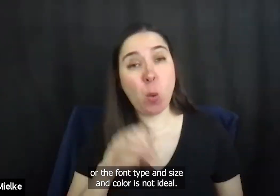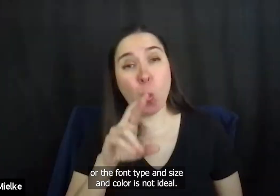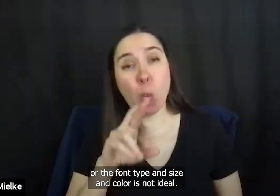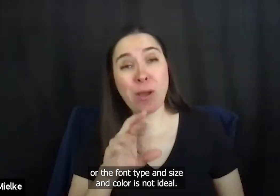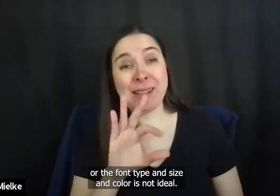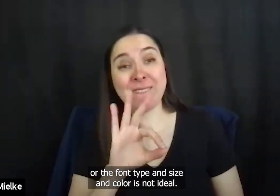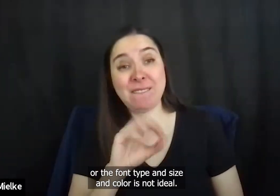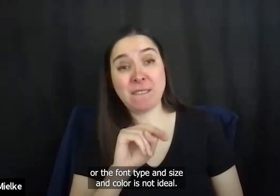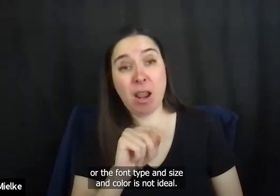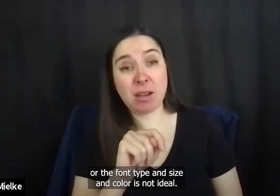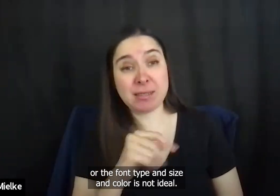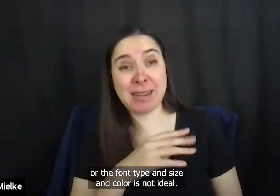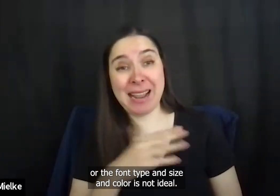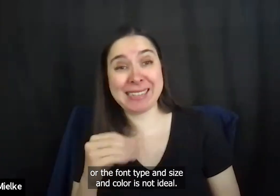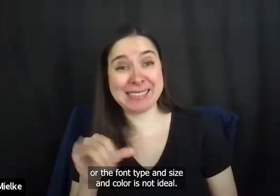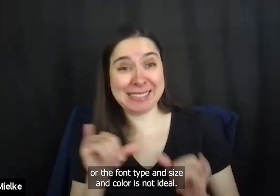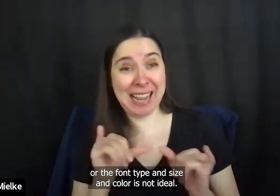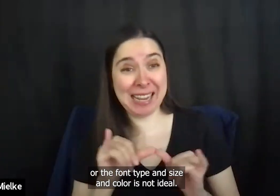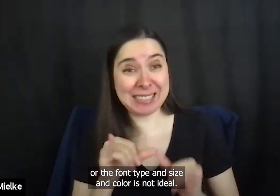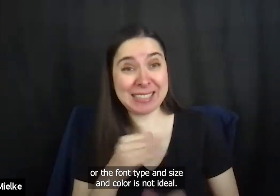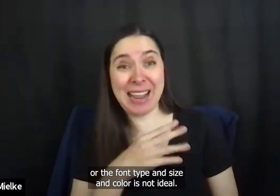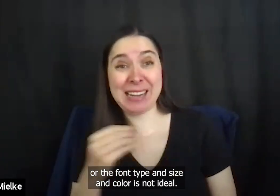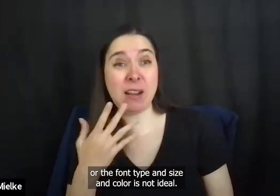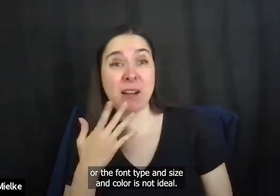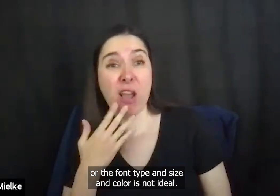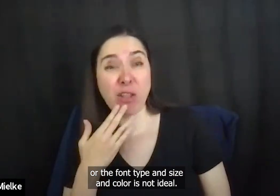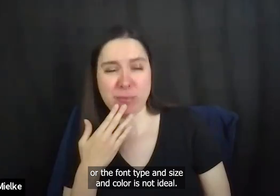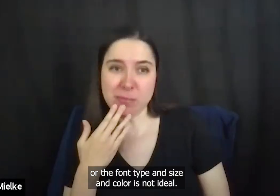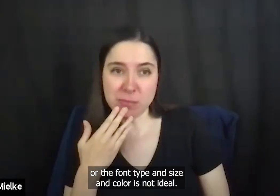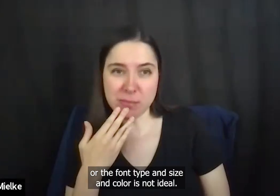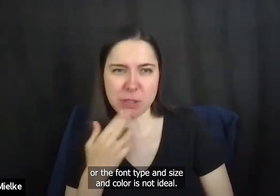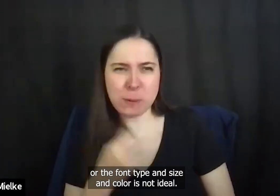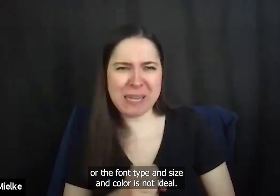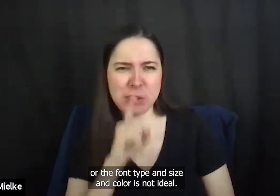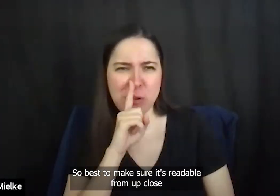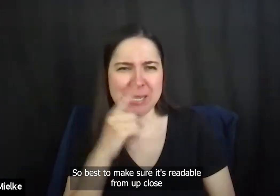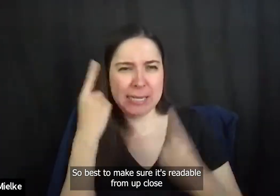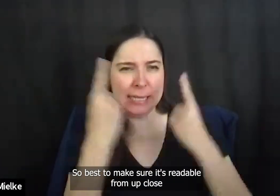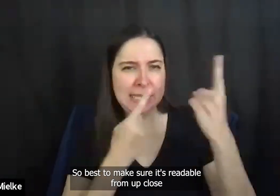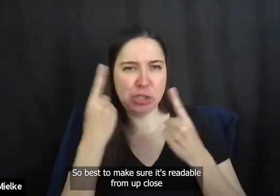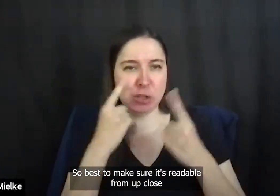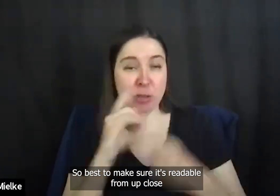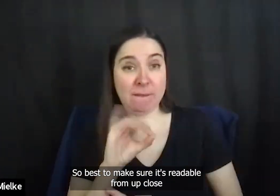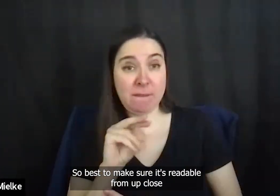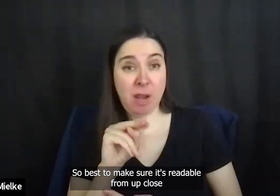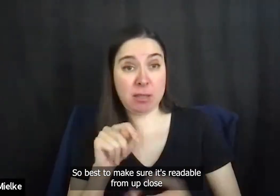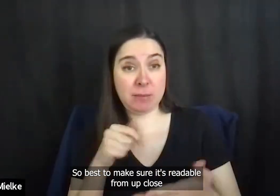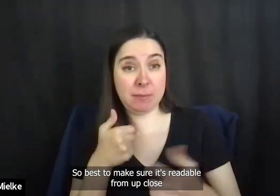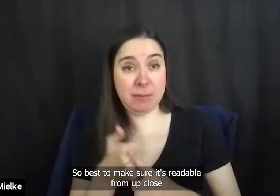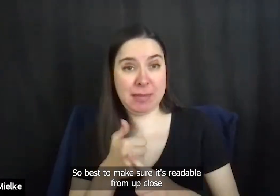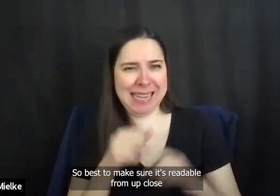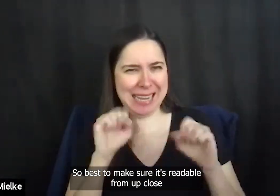or the font type and size and color is not ideal. So best to make sure it's readable from up